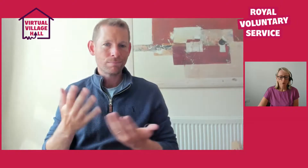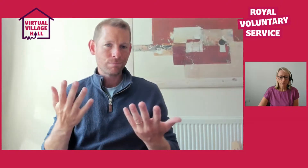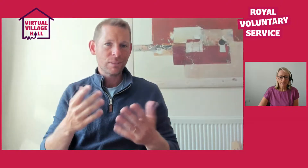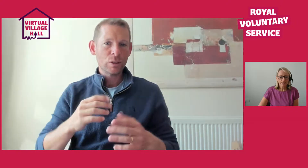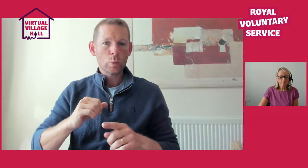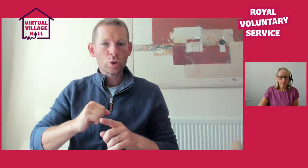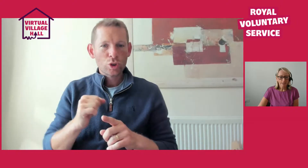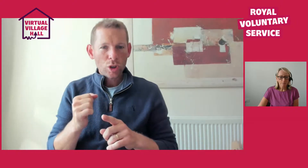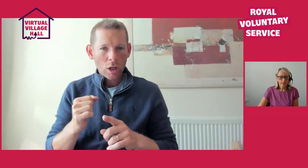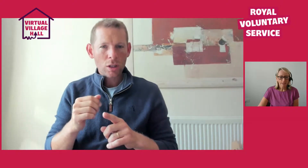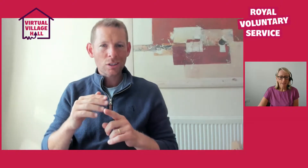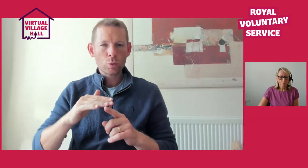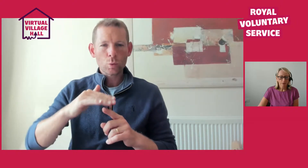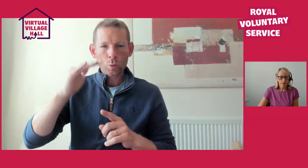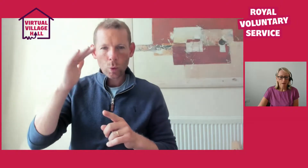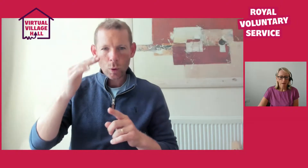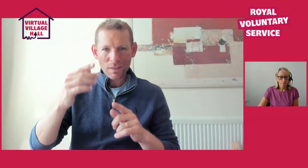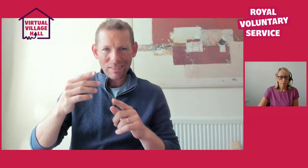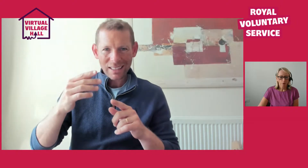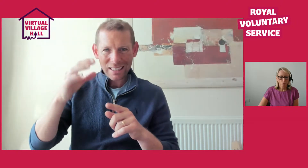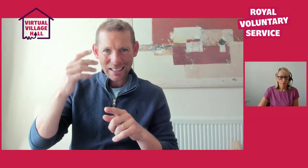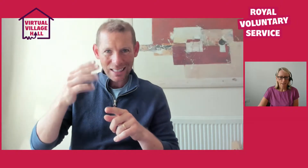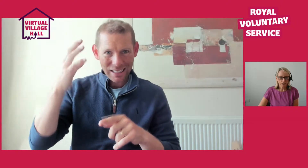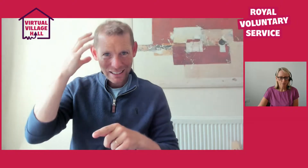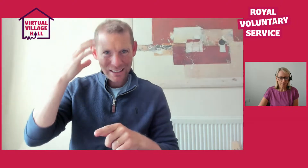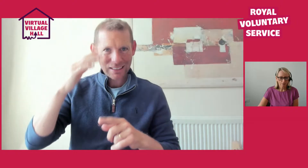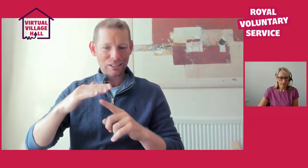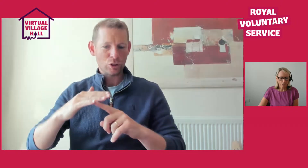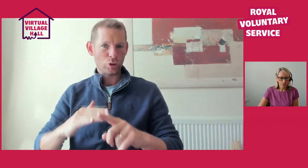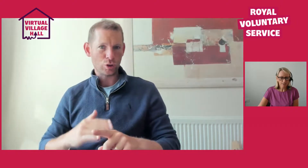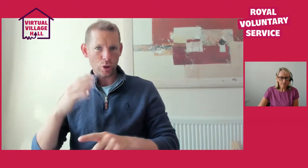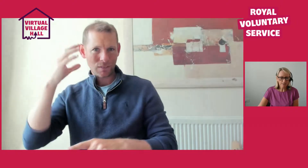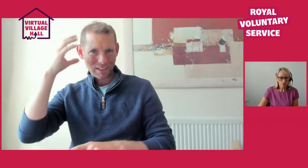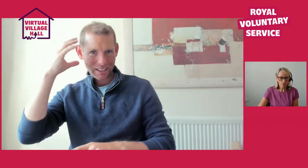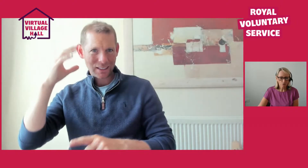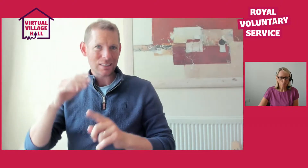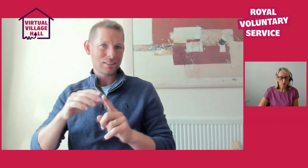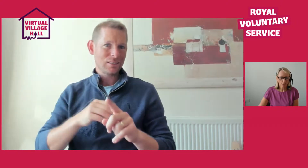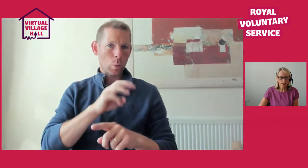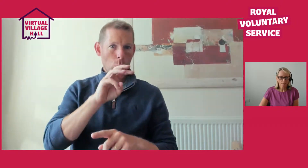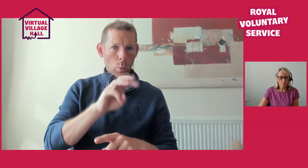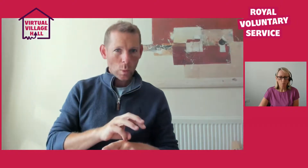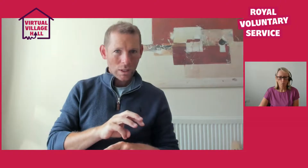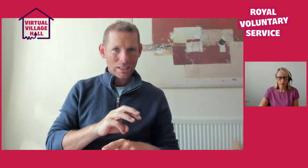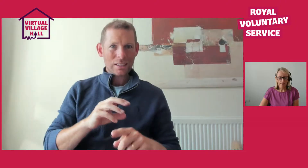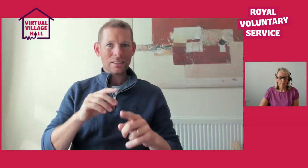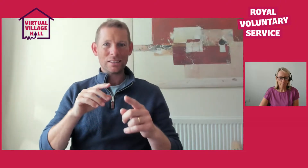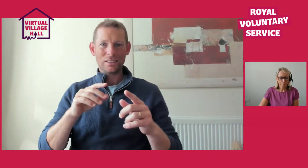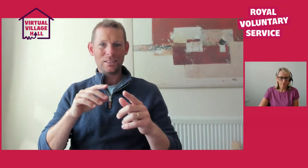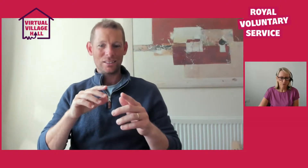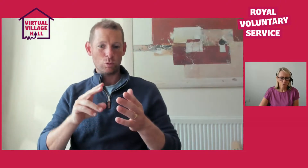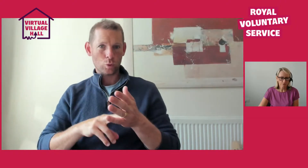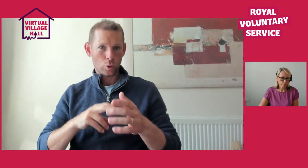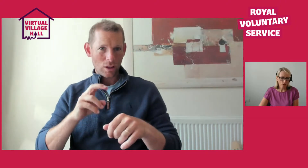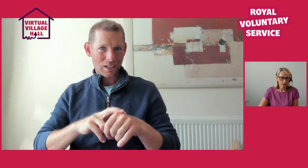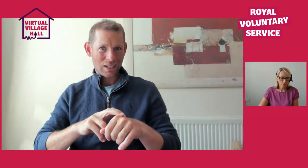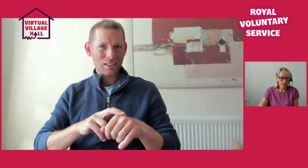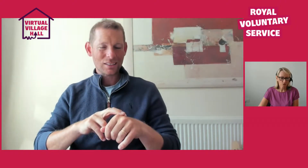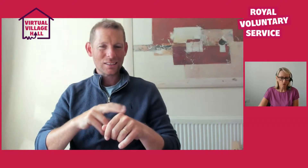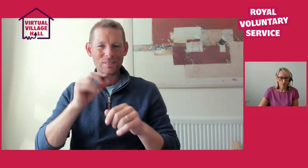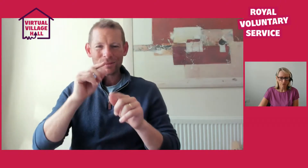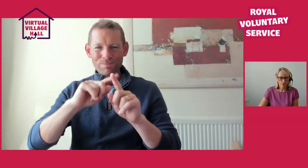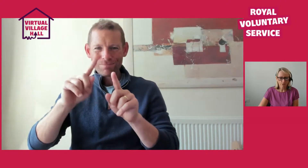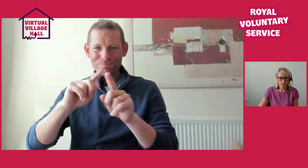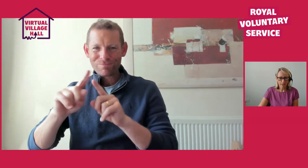So firstly, let me explain a little bit about regional variations. So we have